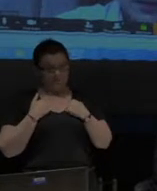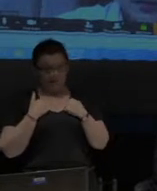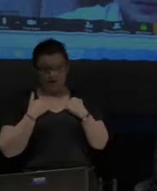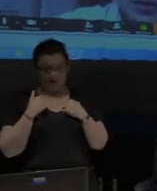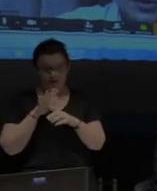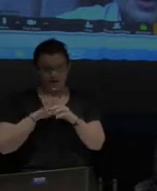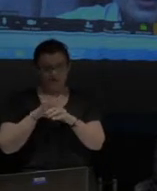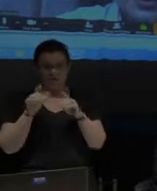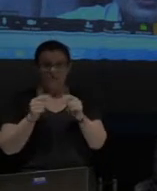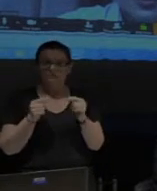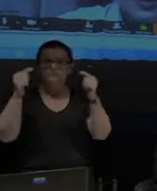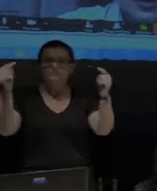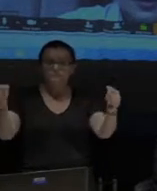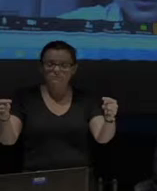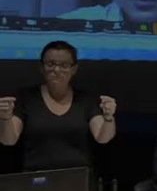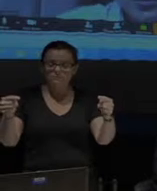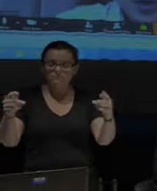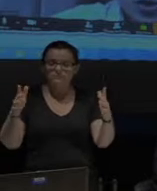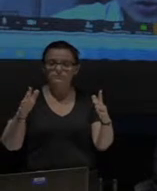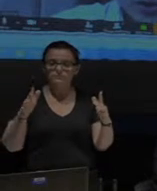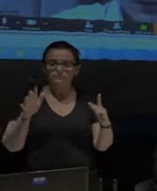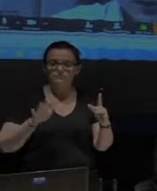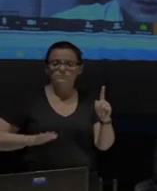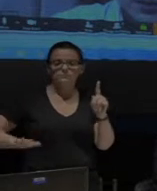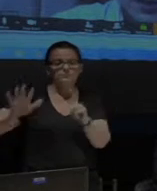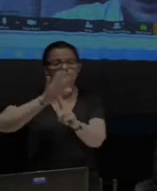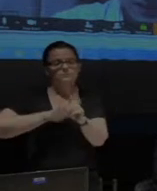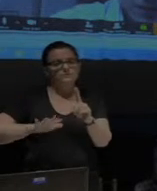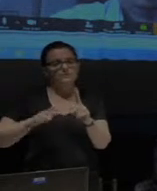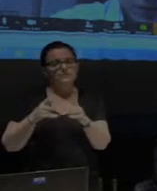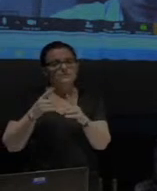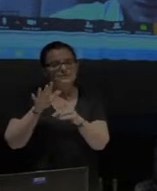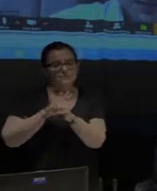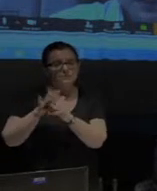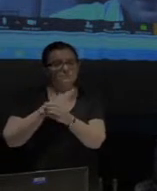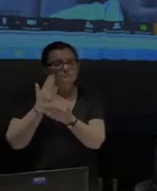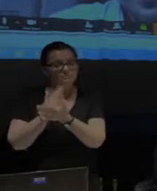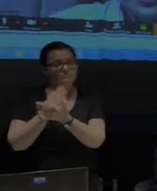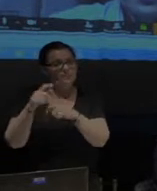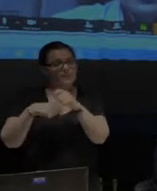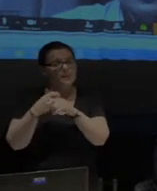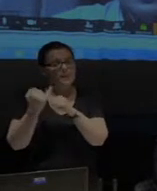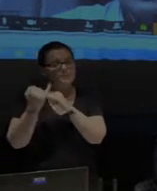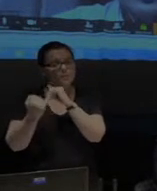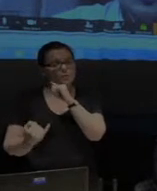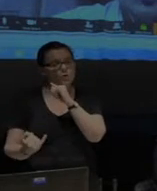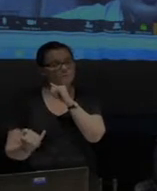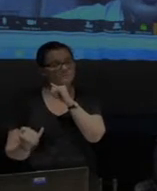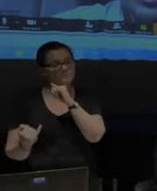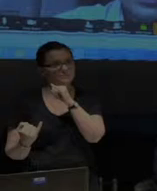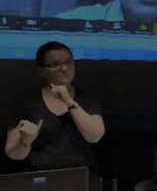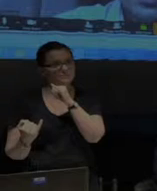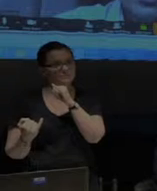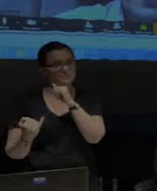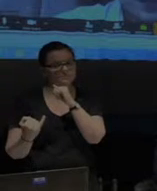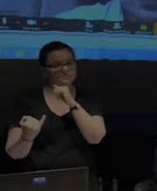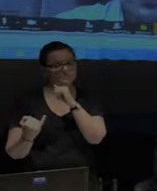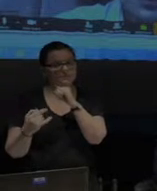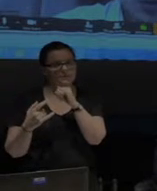within the region still, the situation often just gets worse. And so even